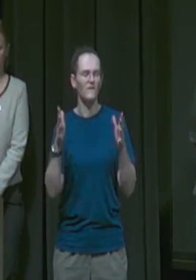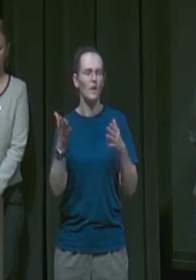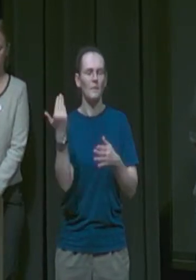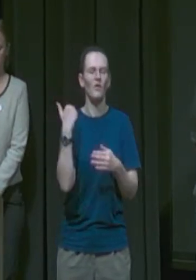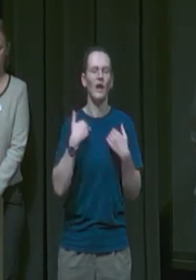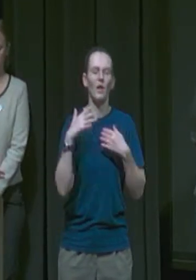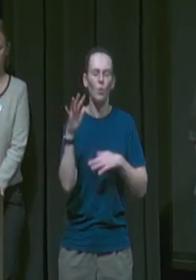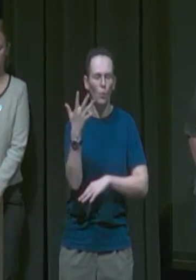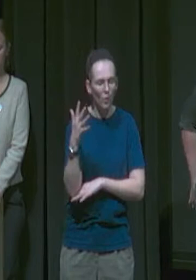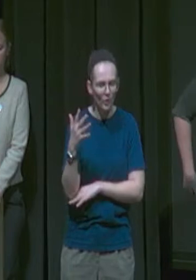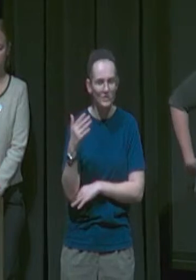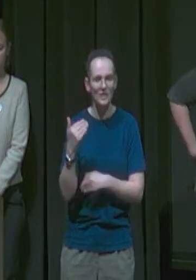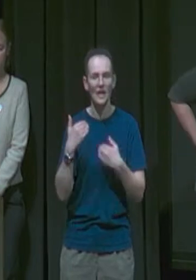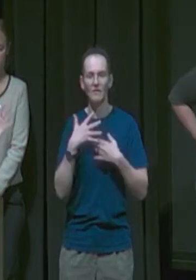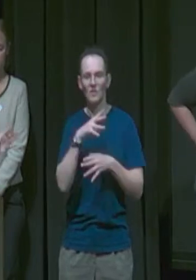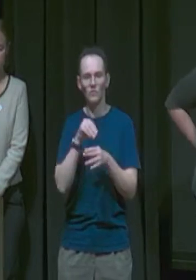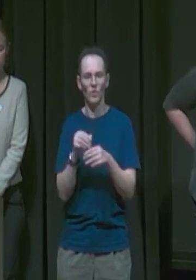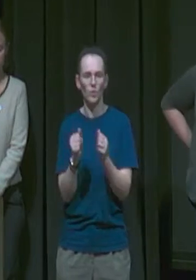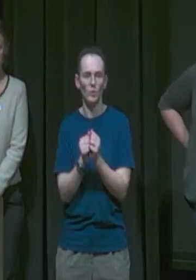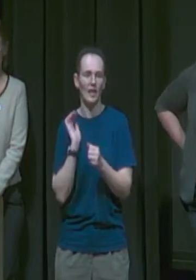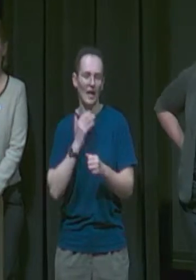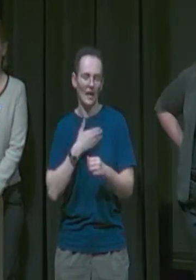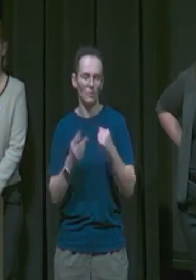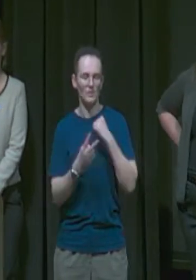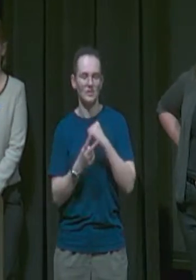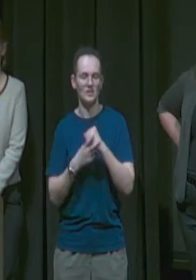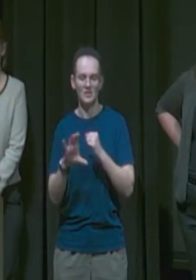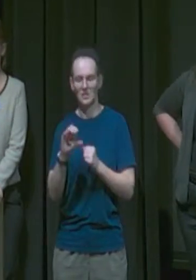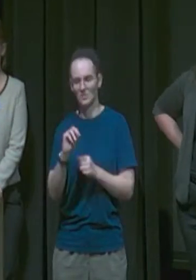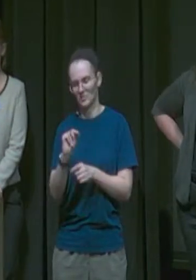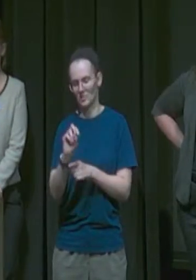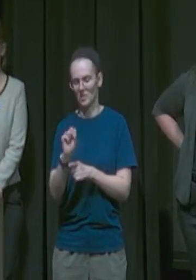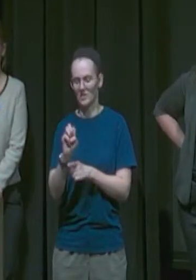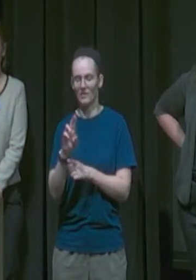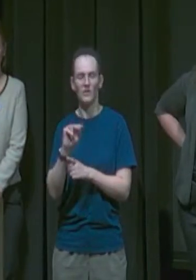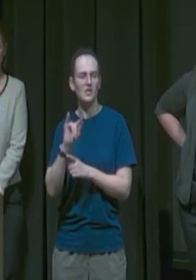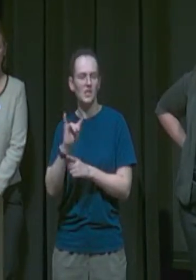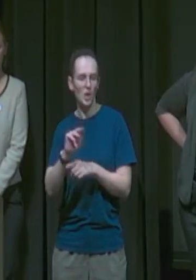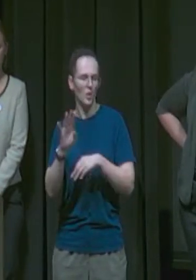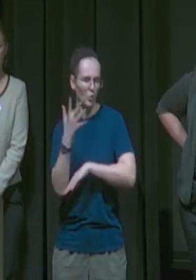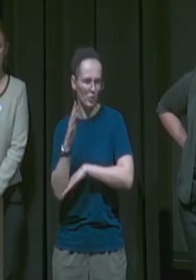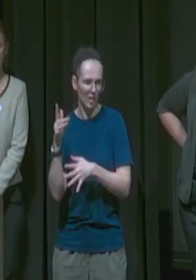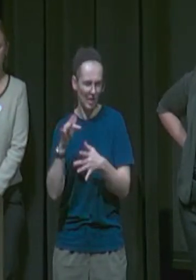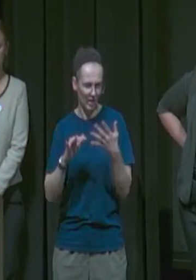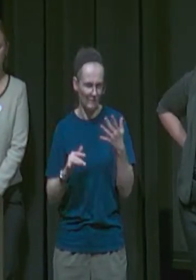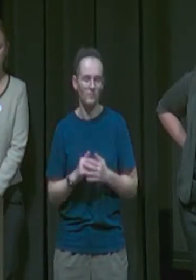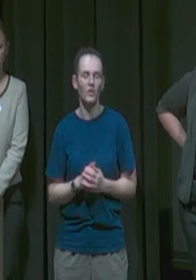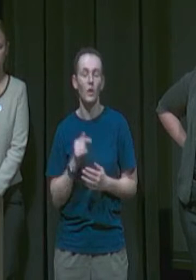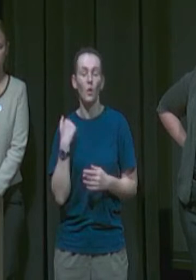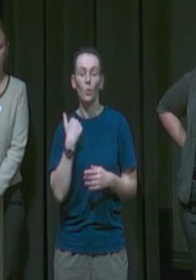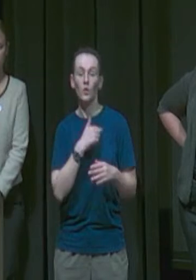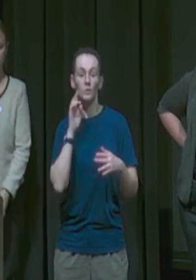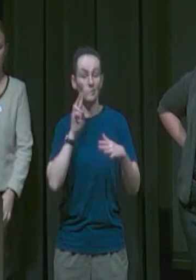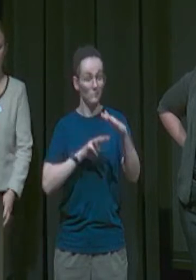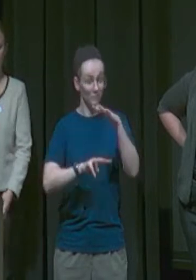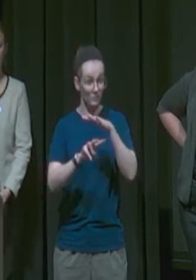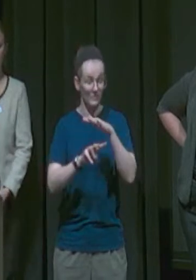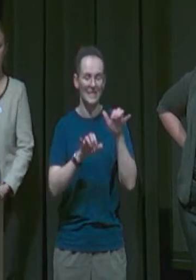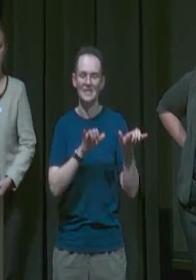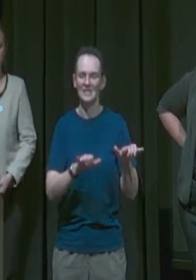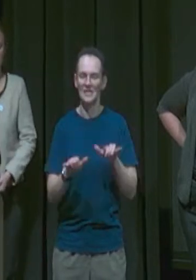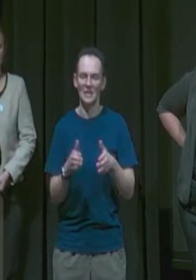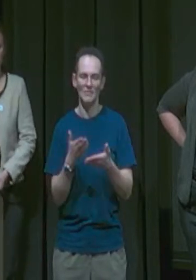it was just part of our conservation of woods and so forth. We envision, the same